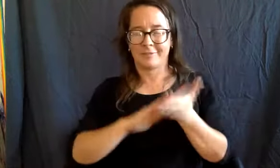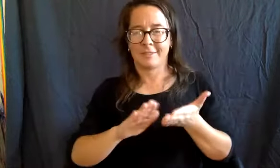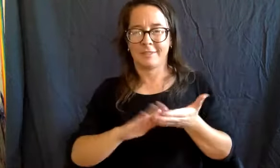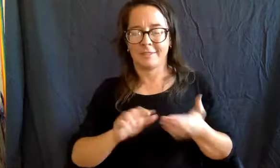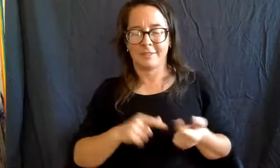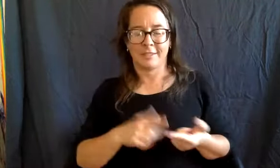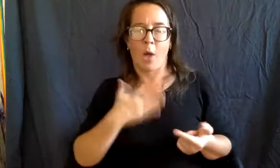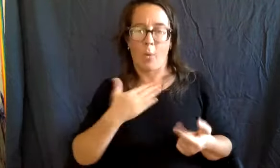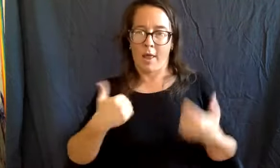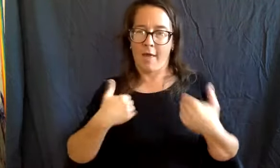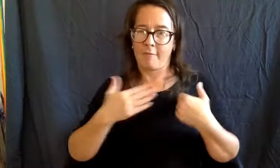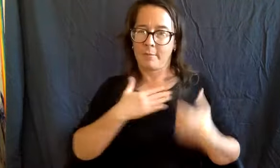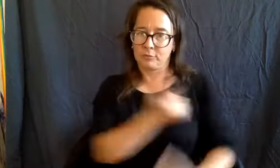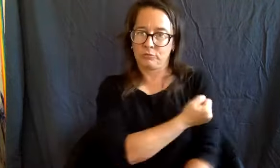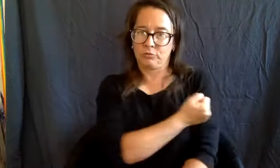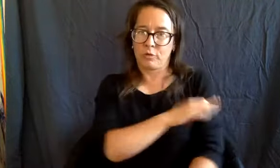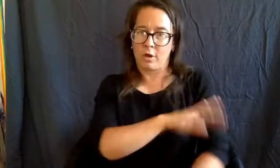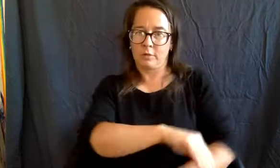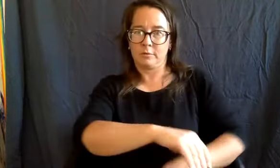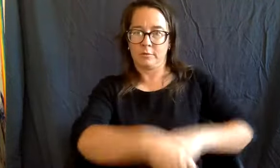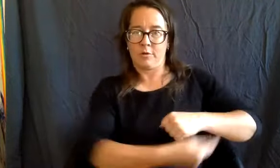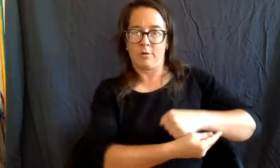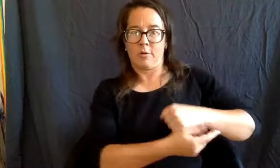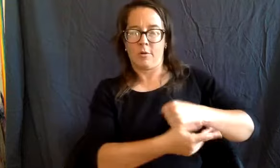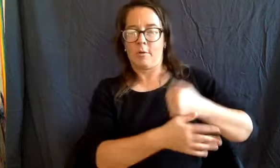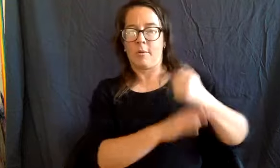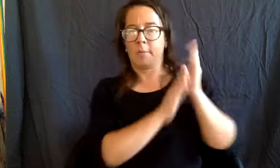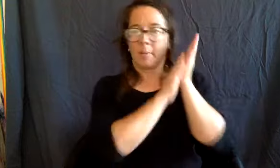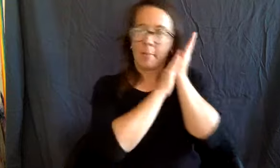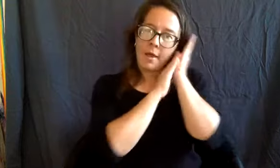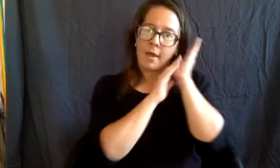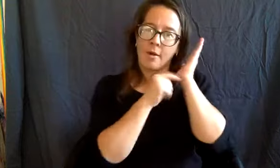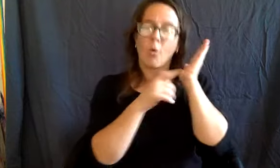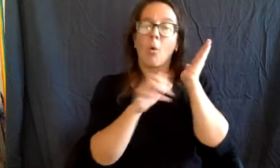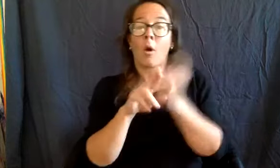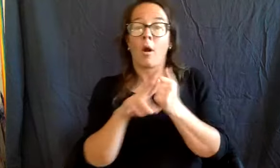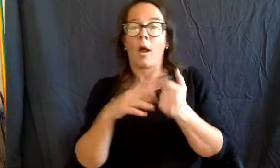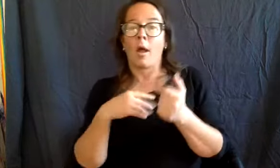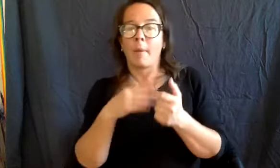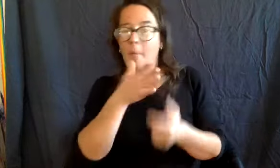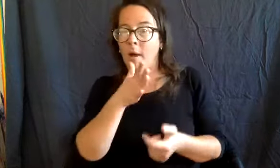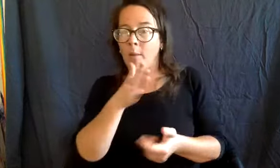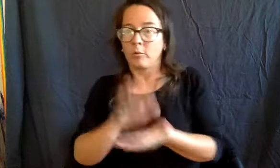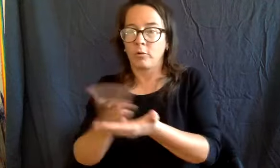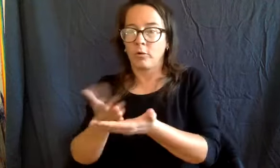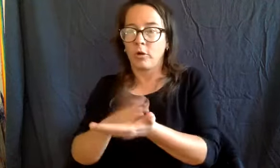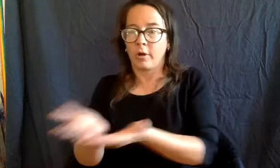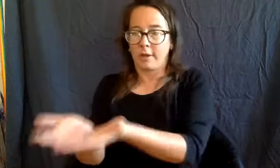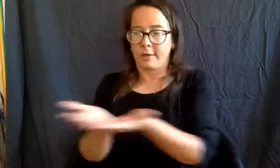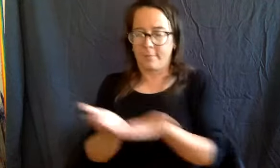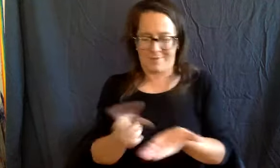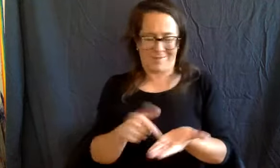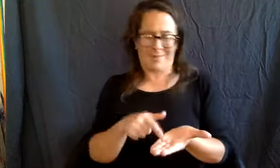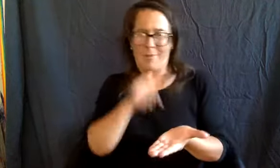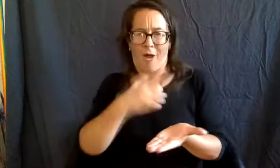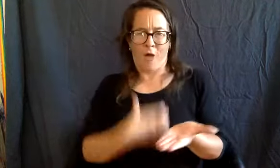and then I'd take LSD to come down. I wasn't eating anything. I think I was down to about 100 pounds at that point. My teeth were just beginning to fall